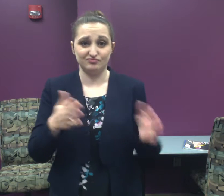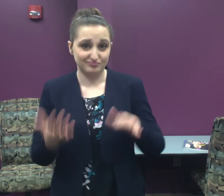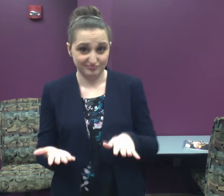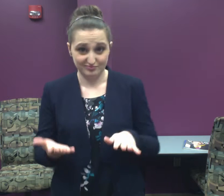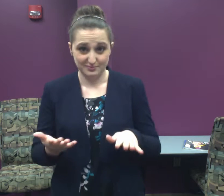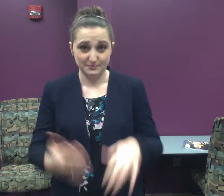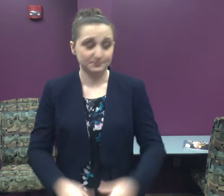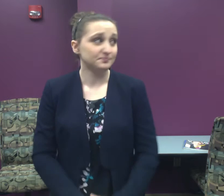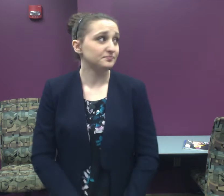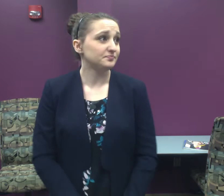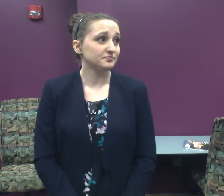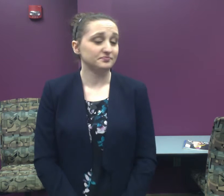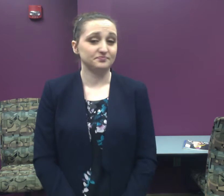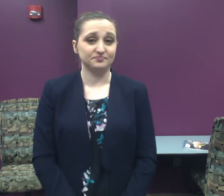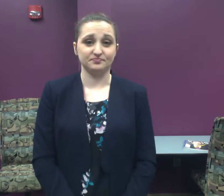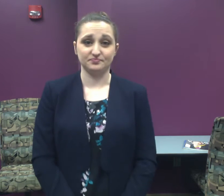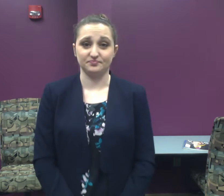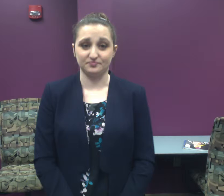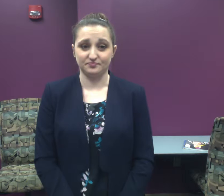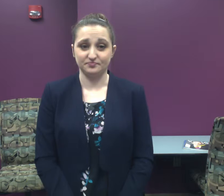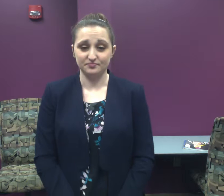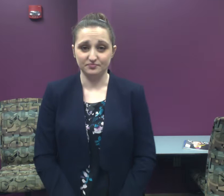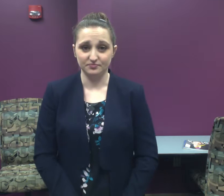just for the heck of it. Now,